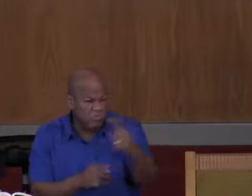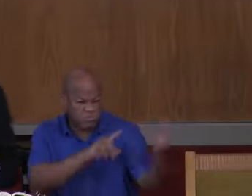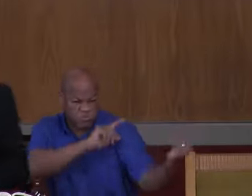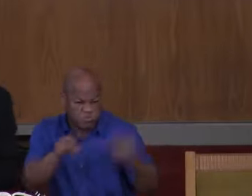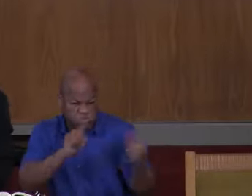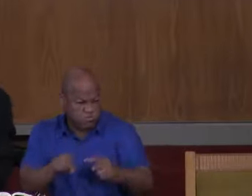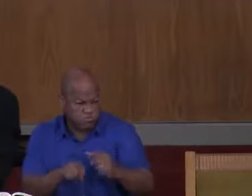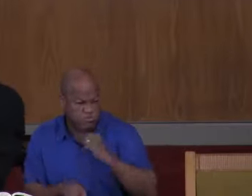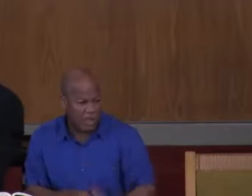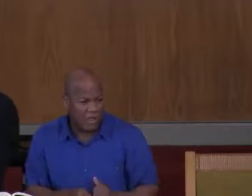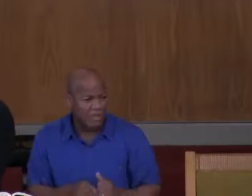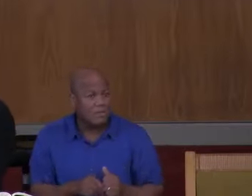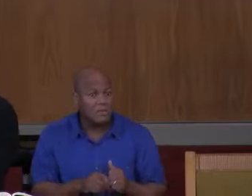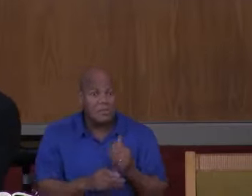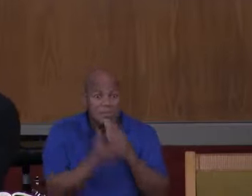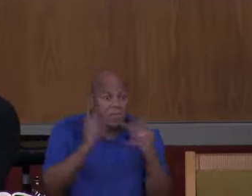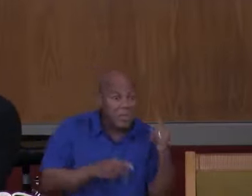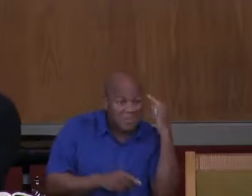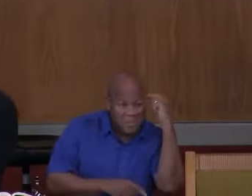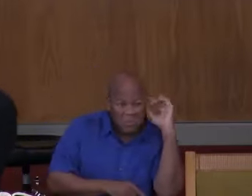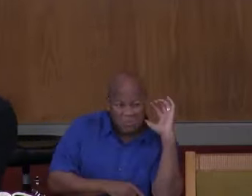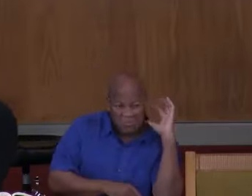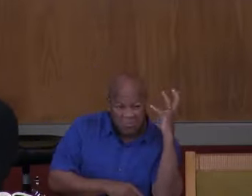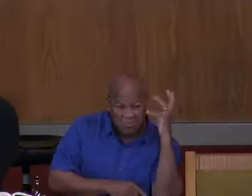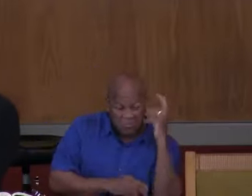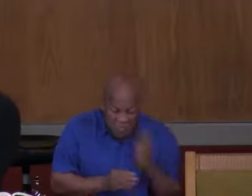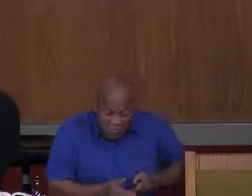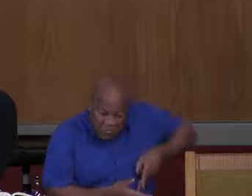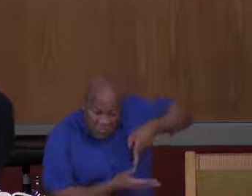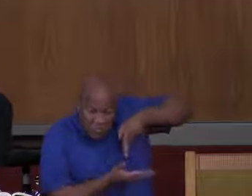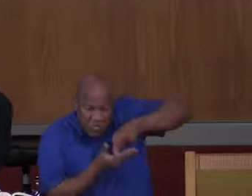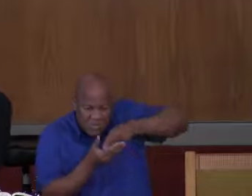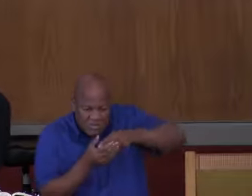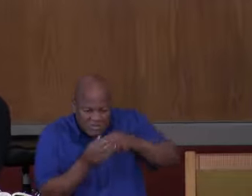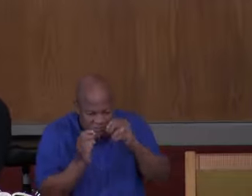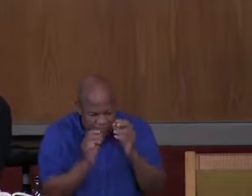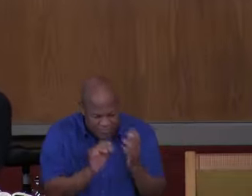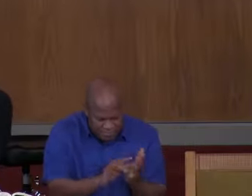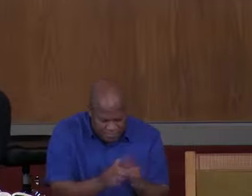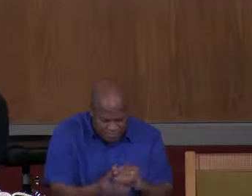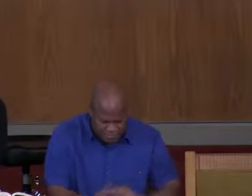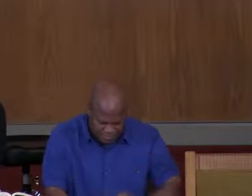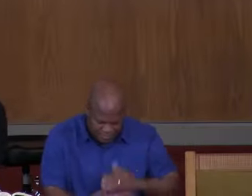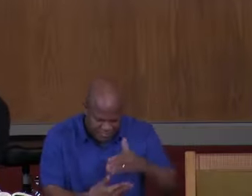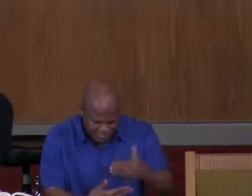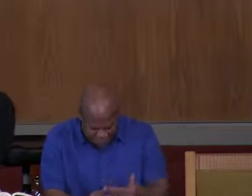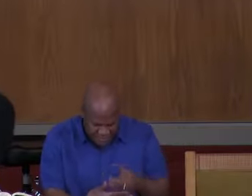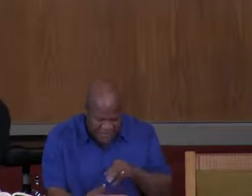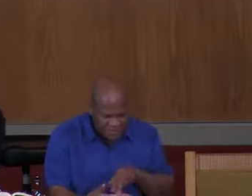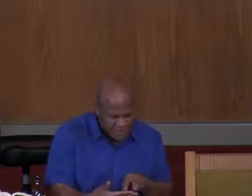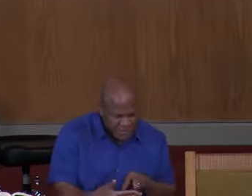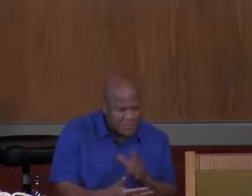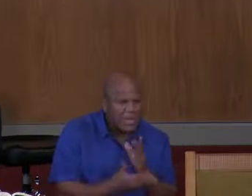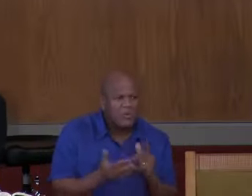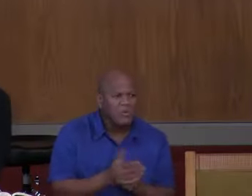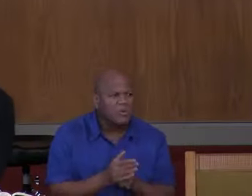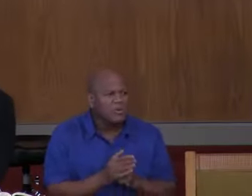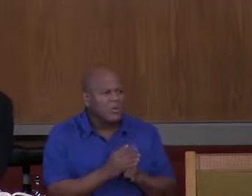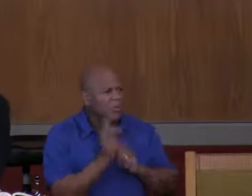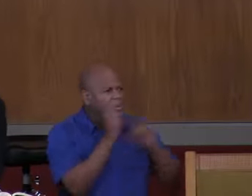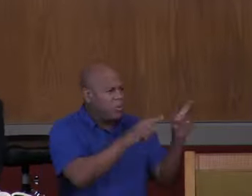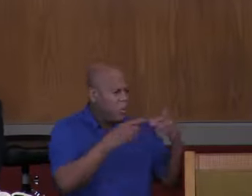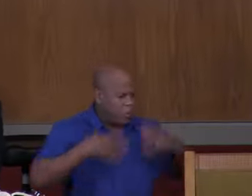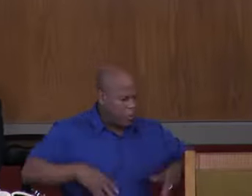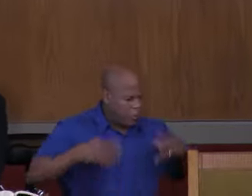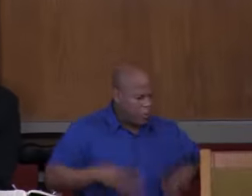And I know there's people that think you crazy for getting up, logging on. Some of you got dressed, got in the shower to go log on. And